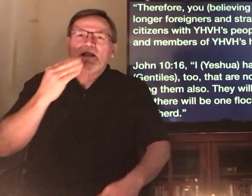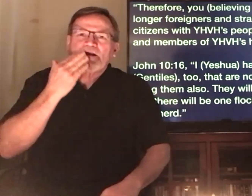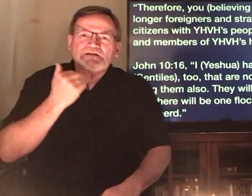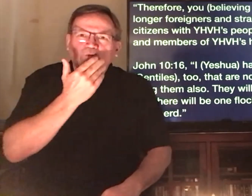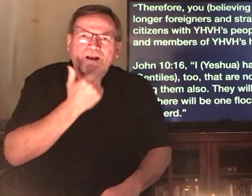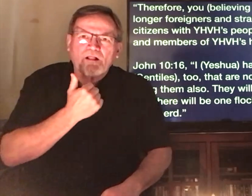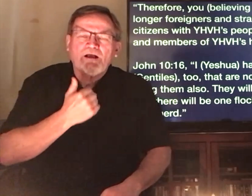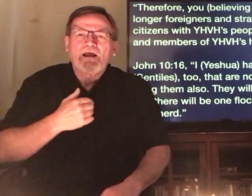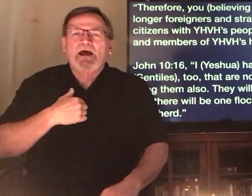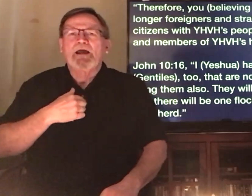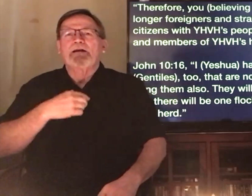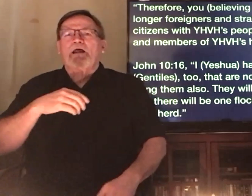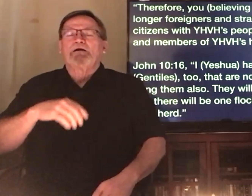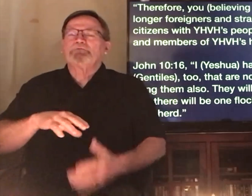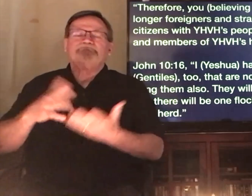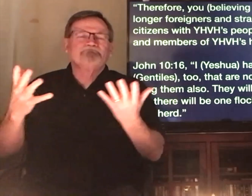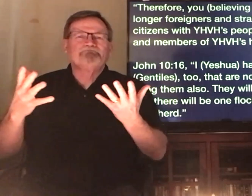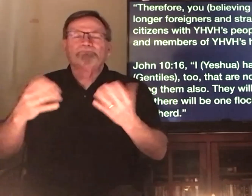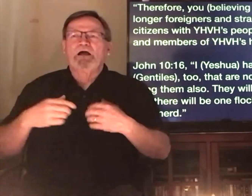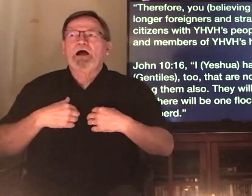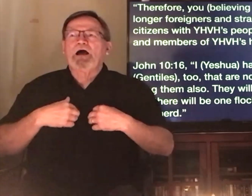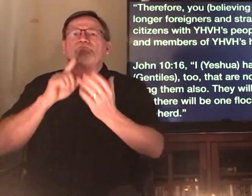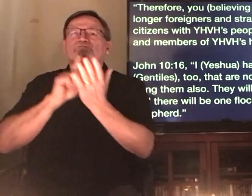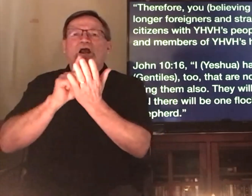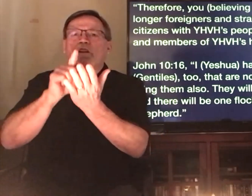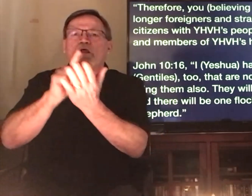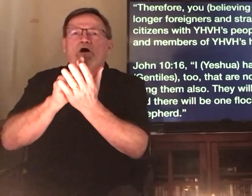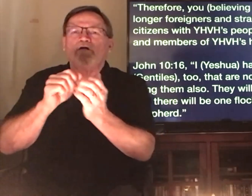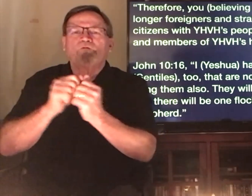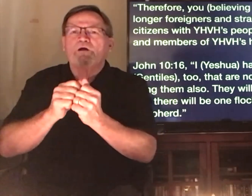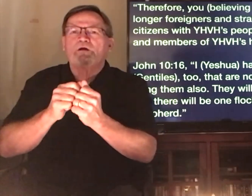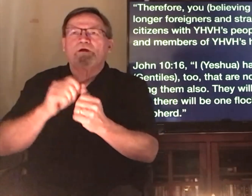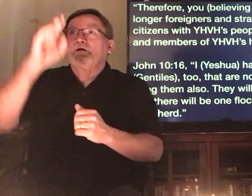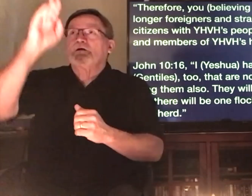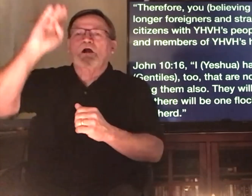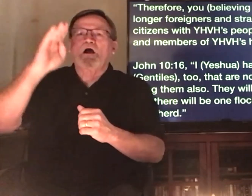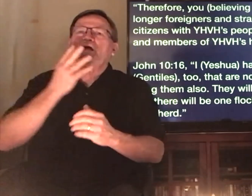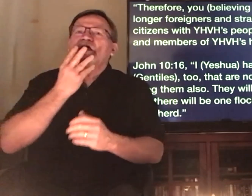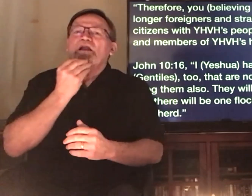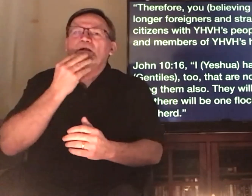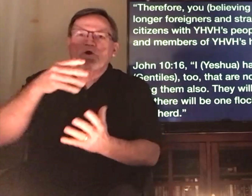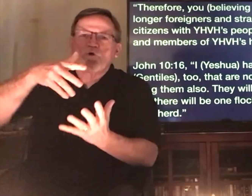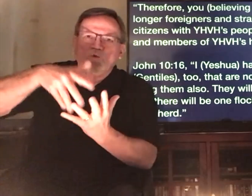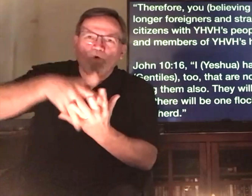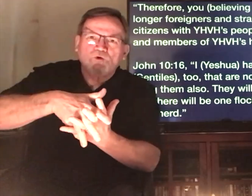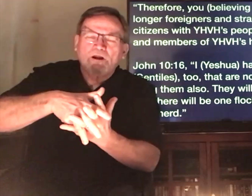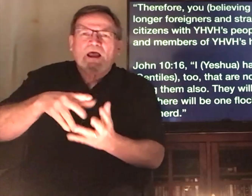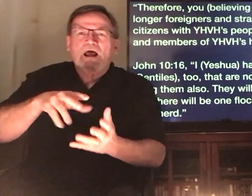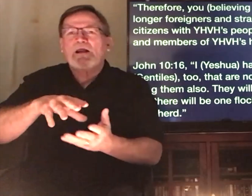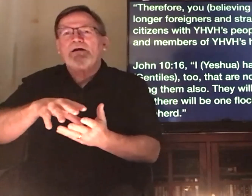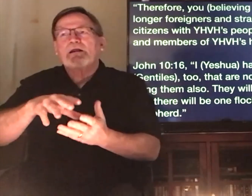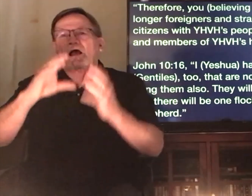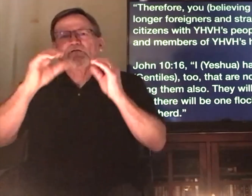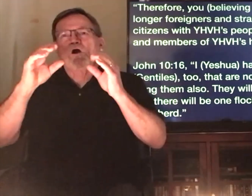promise. Without you Gentile, without hope, without Yahweh in the world.